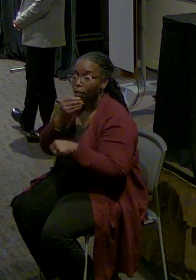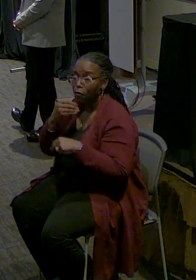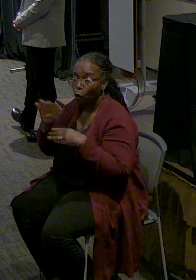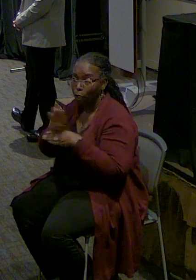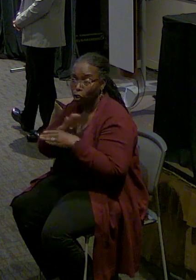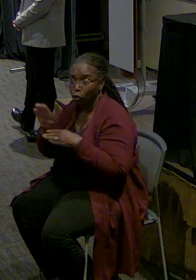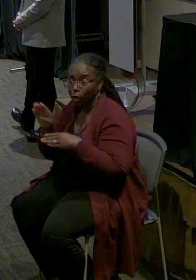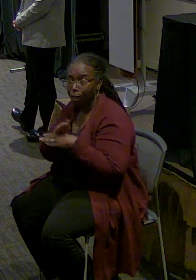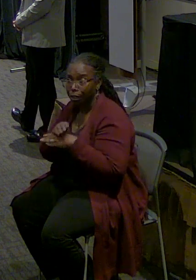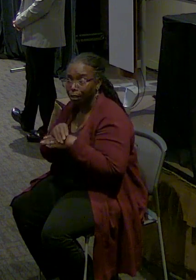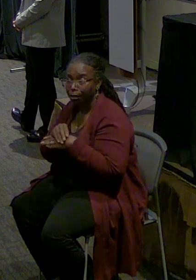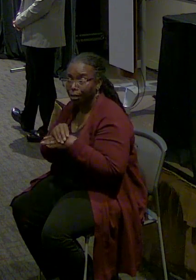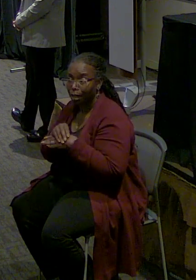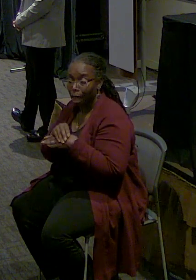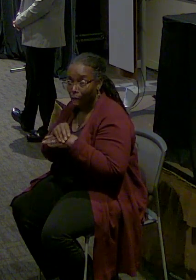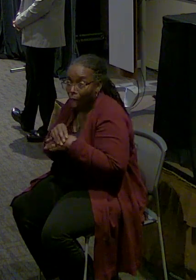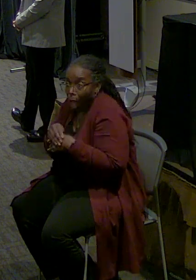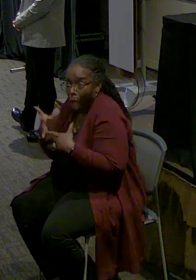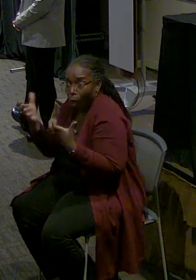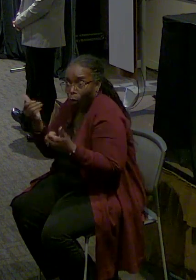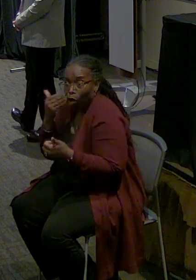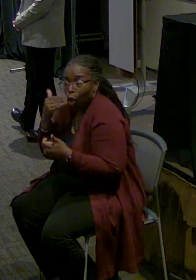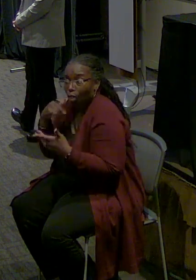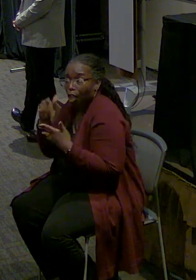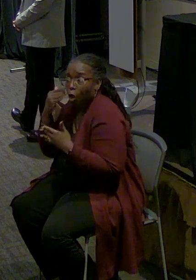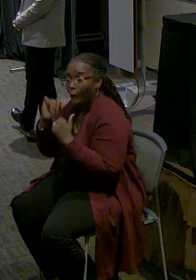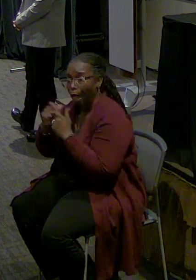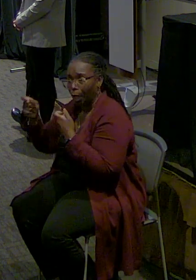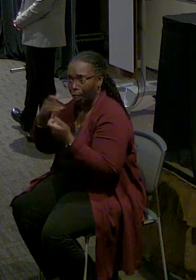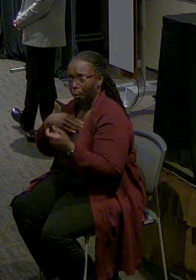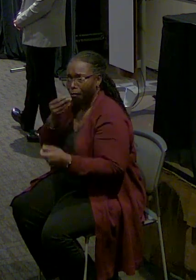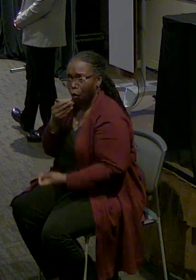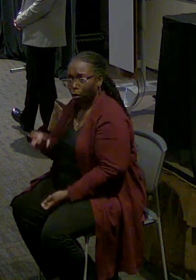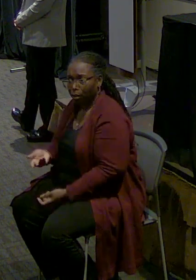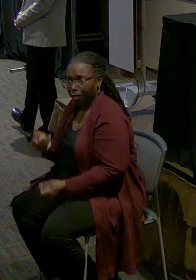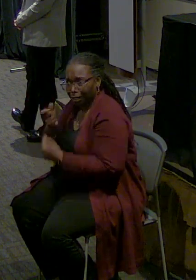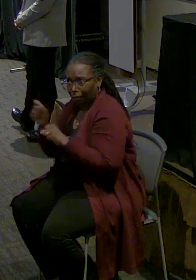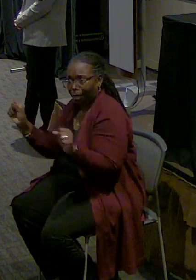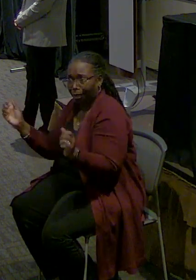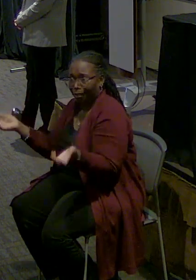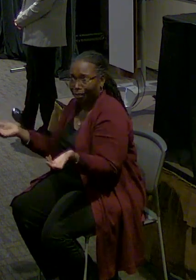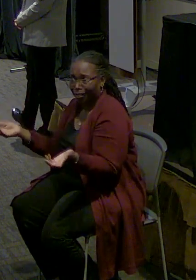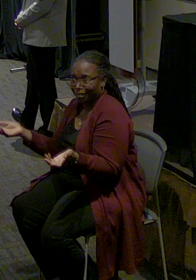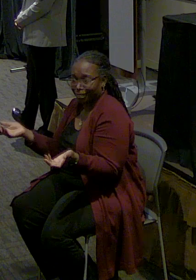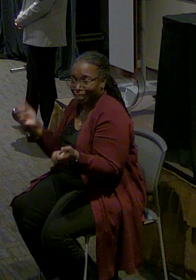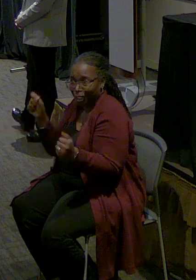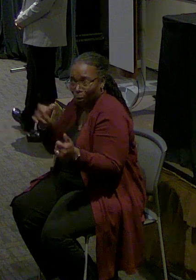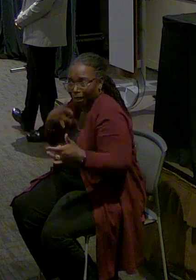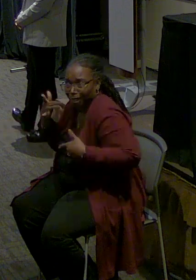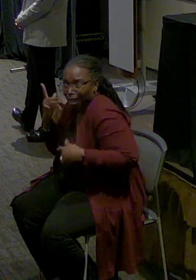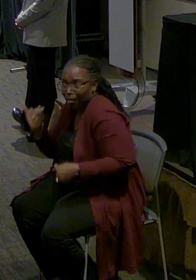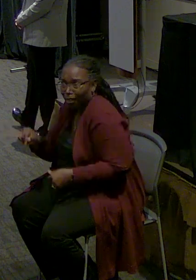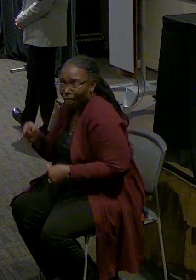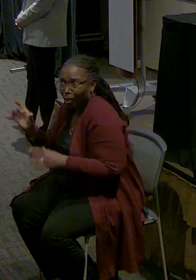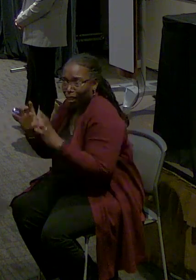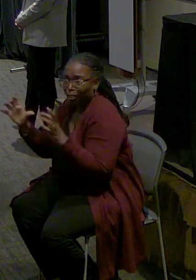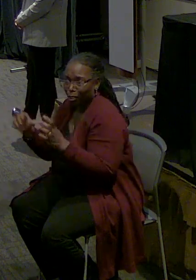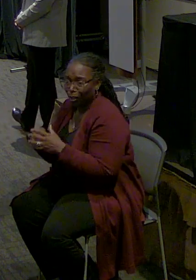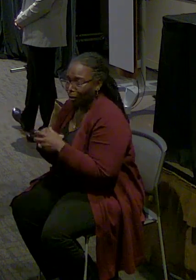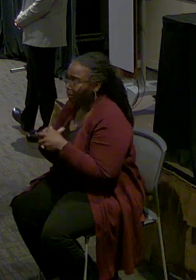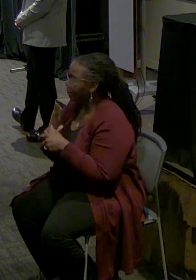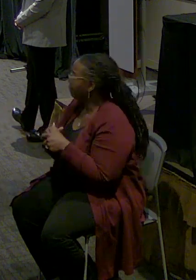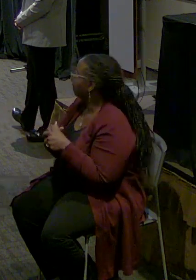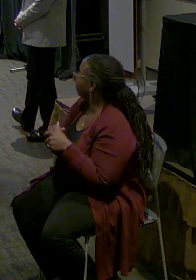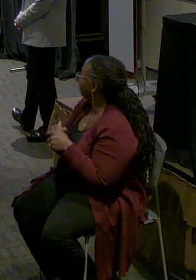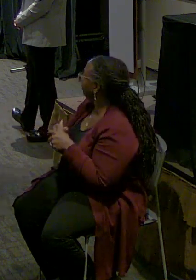industry. I want to know that they know how to handle my food safely. So I am excited about that credential.